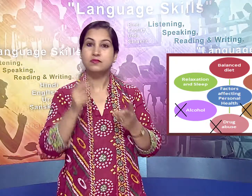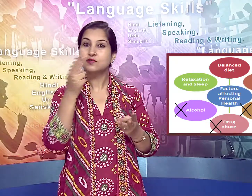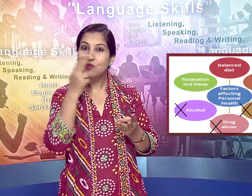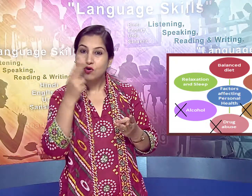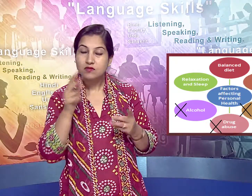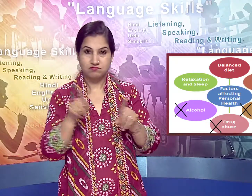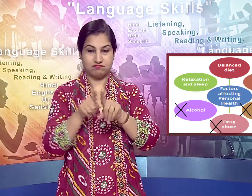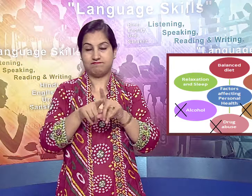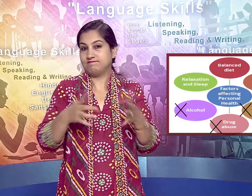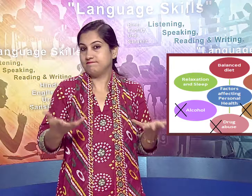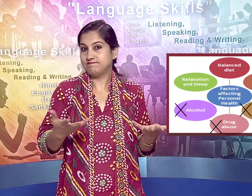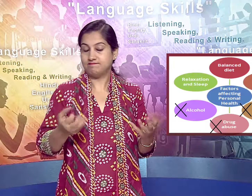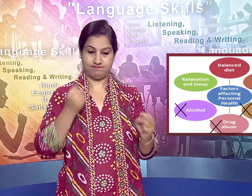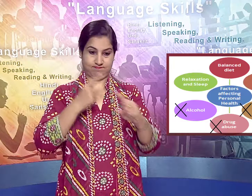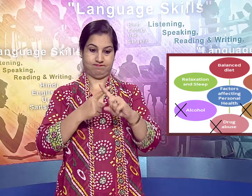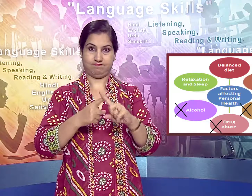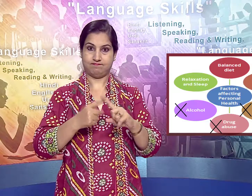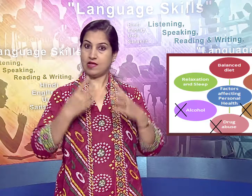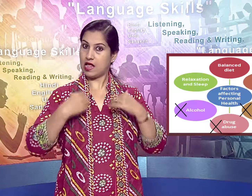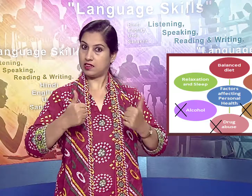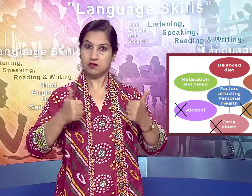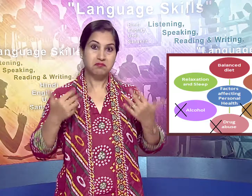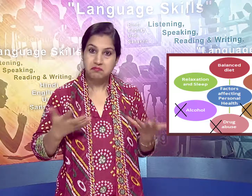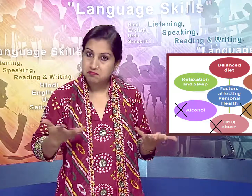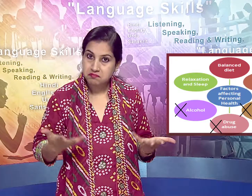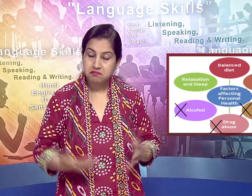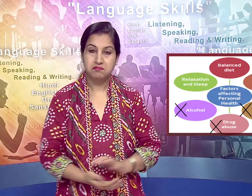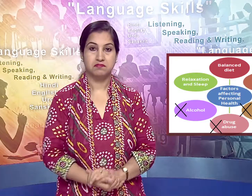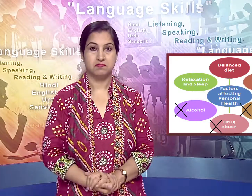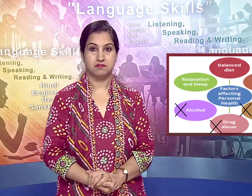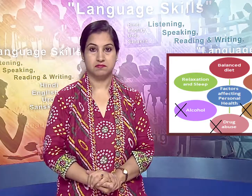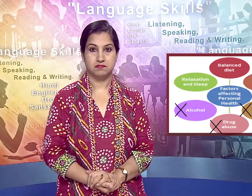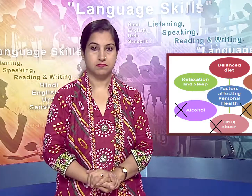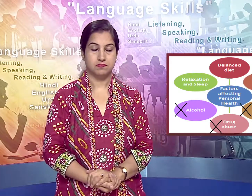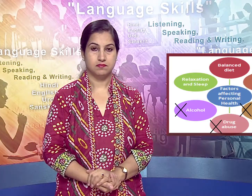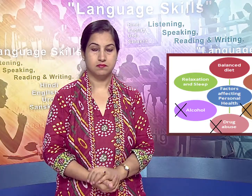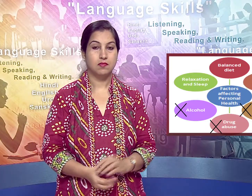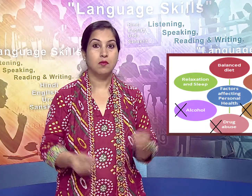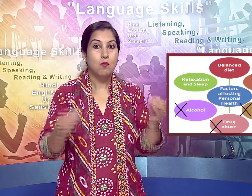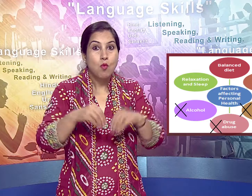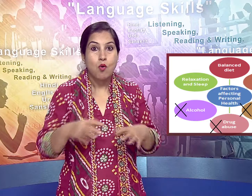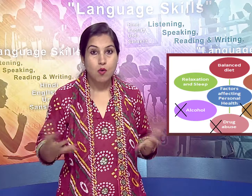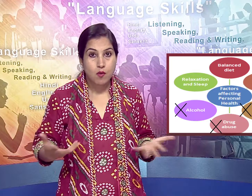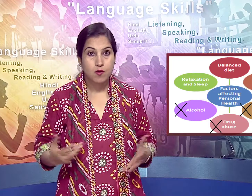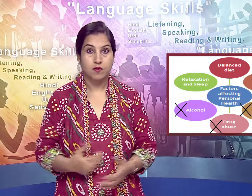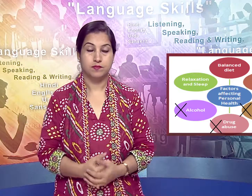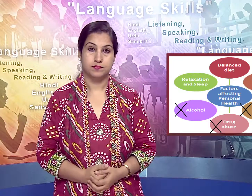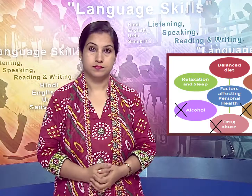Smoking is also not good for our health. On the other hand,